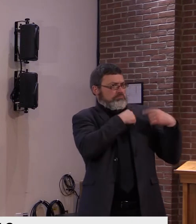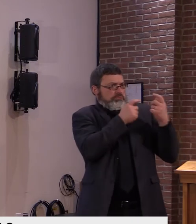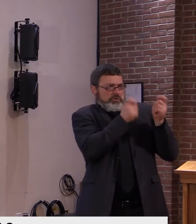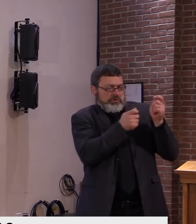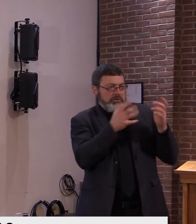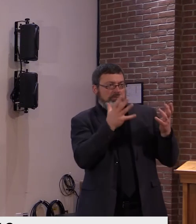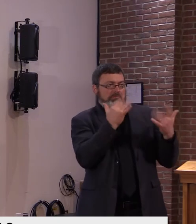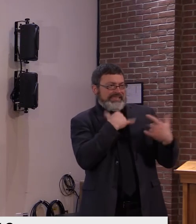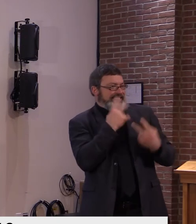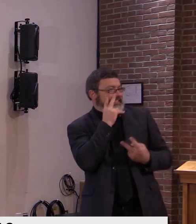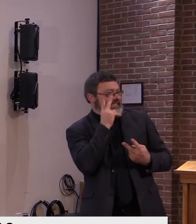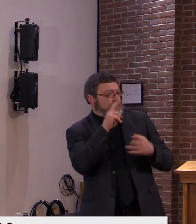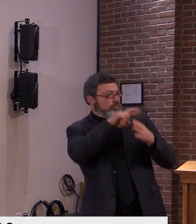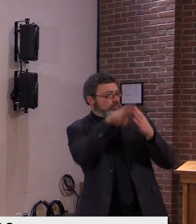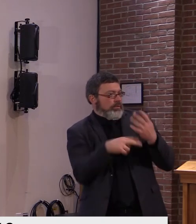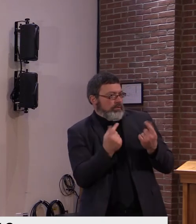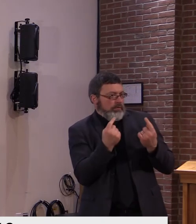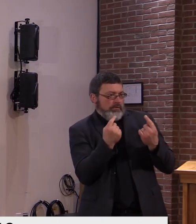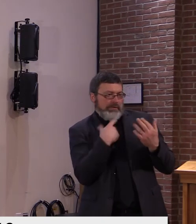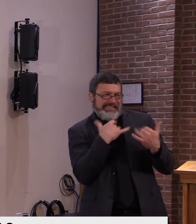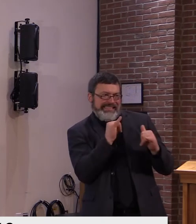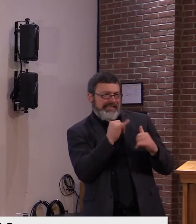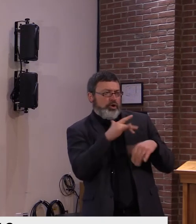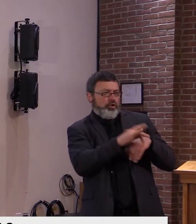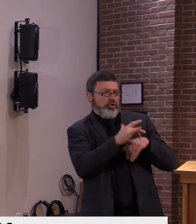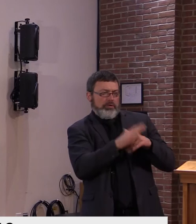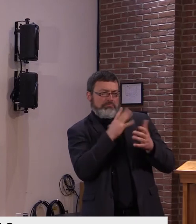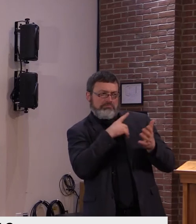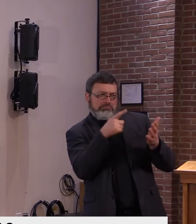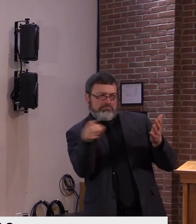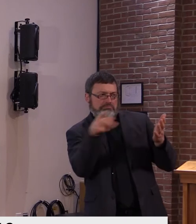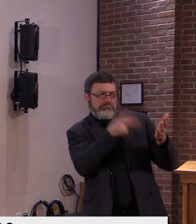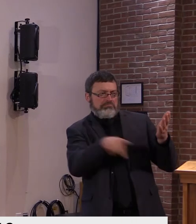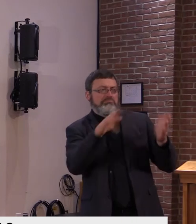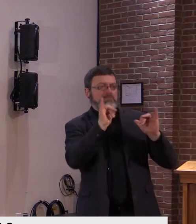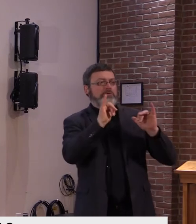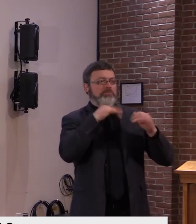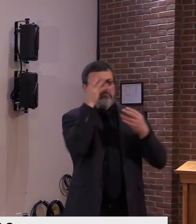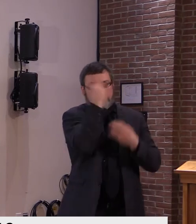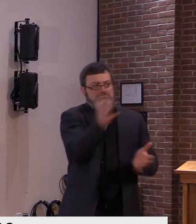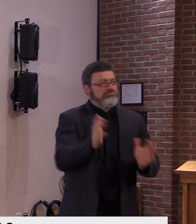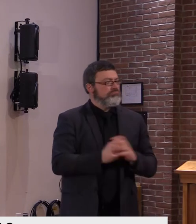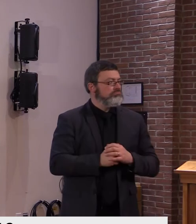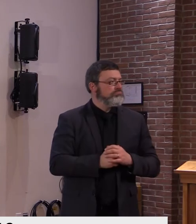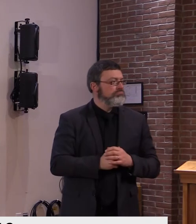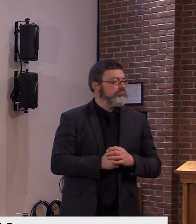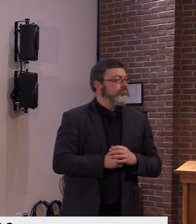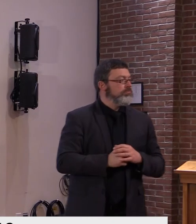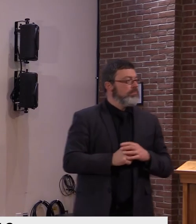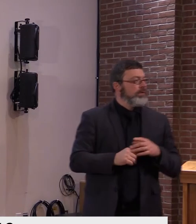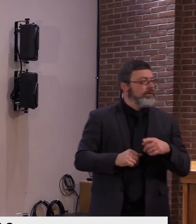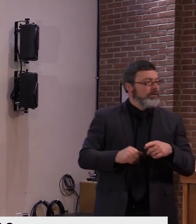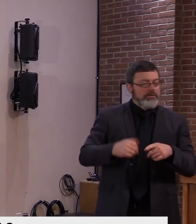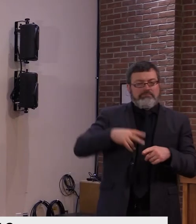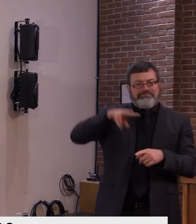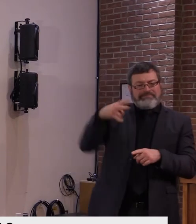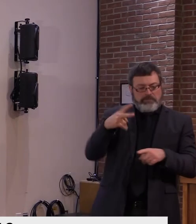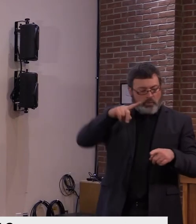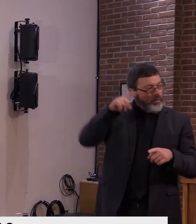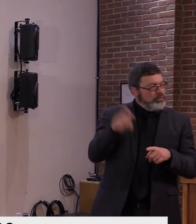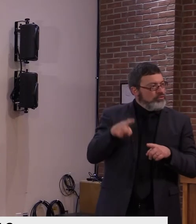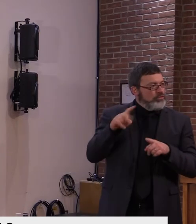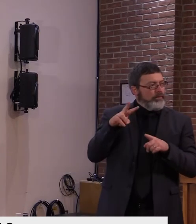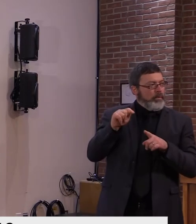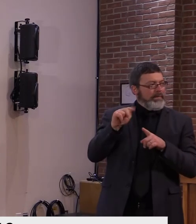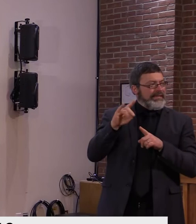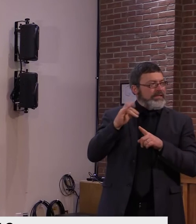Thanks. I was also wondering if you're able to quantify how much you're hoping to up testing in long-term care facilities in the coming weeks, the way